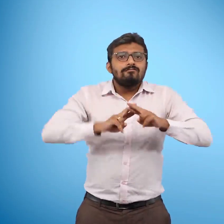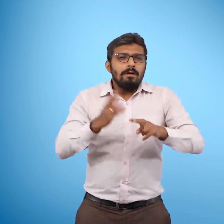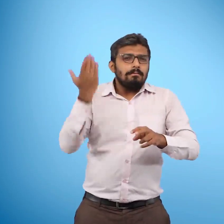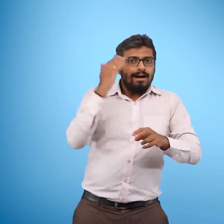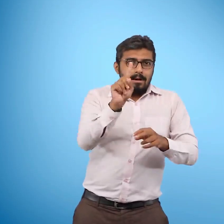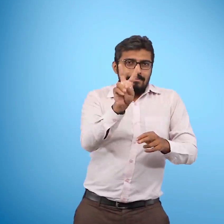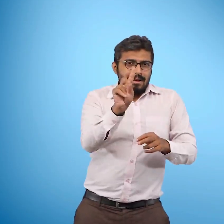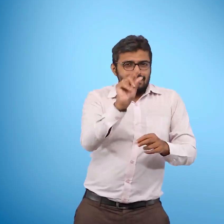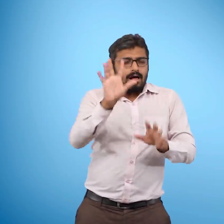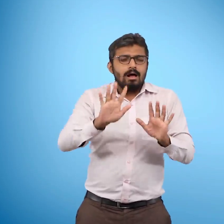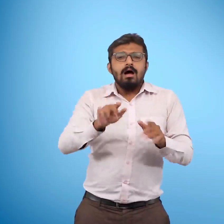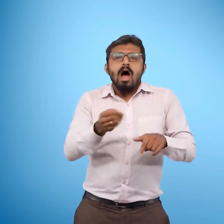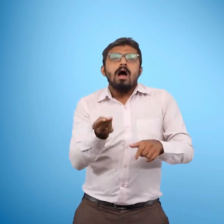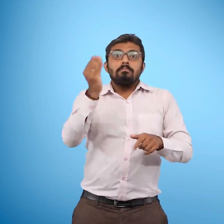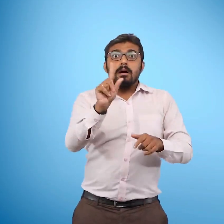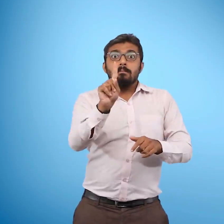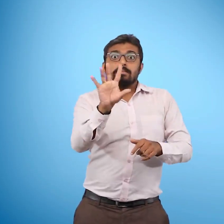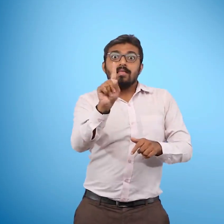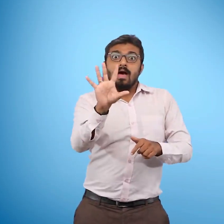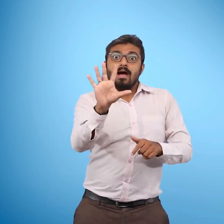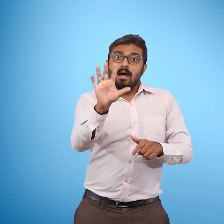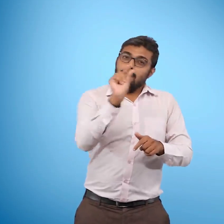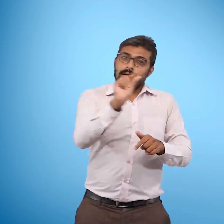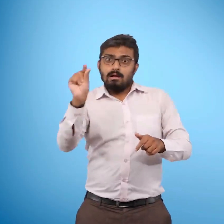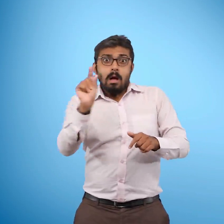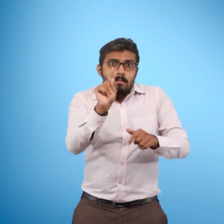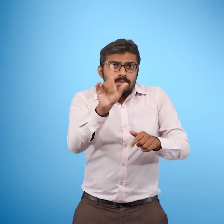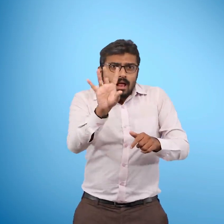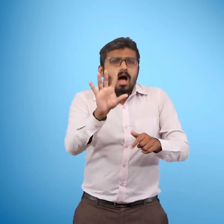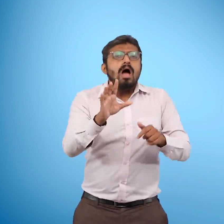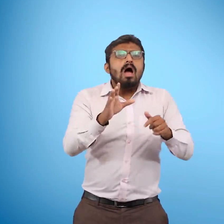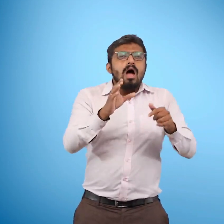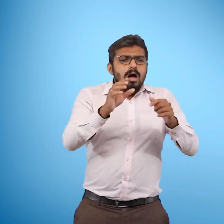If there are 15 tamarind seeds, how many rectangles can you make?